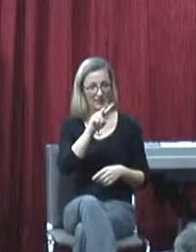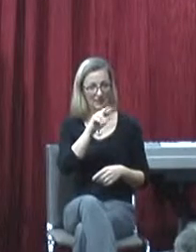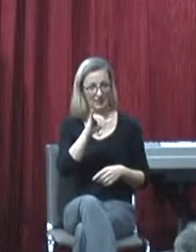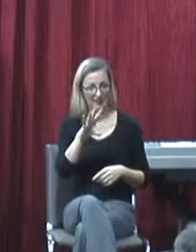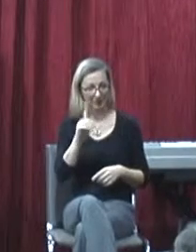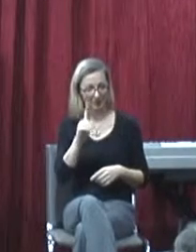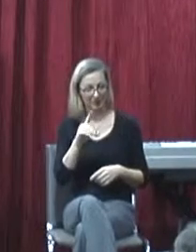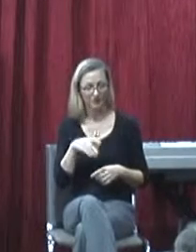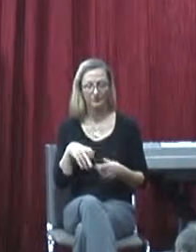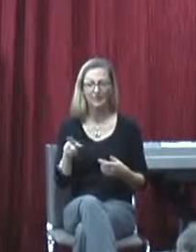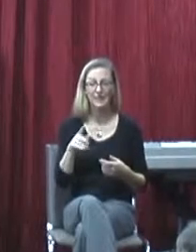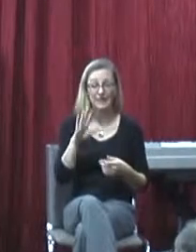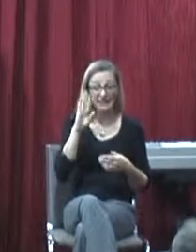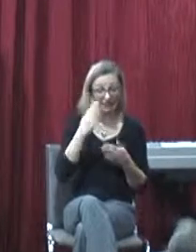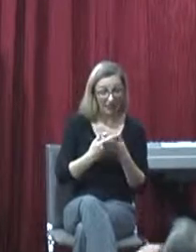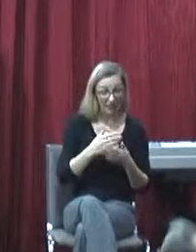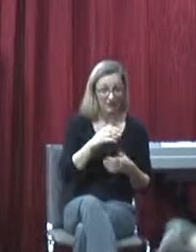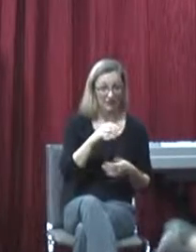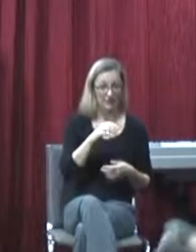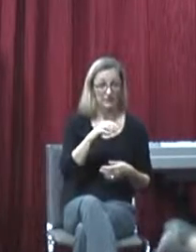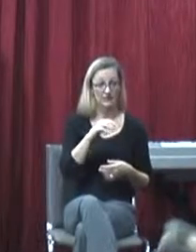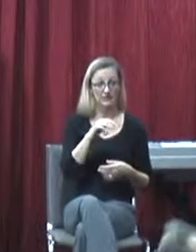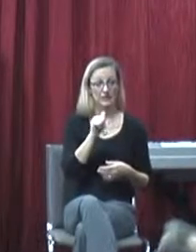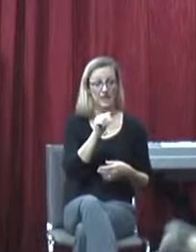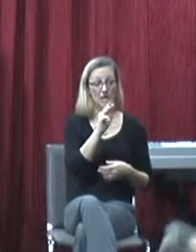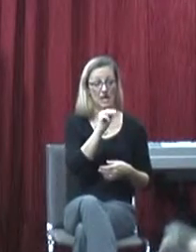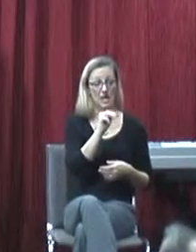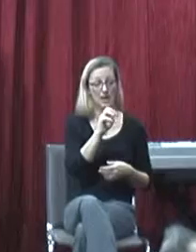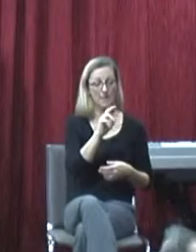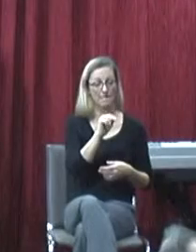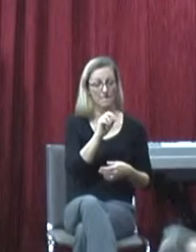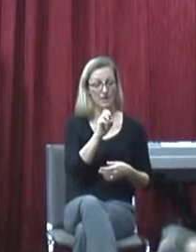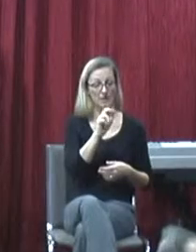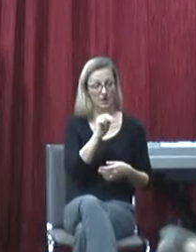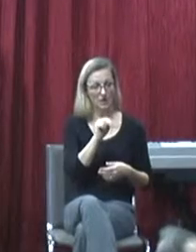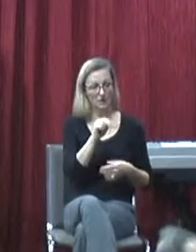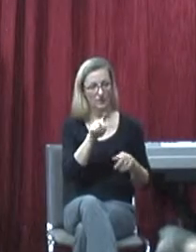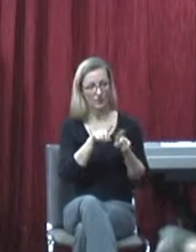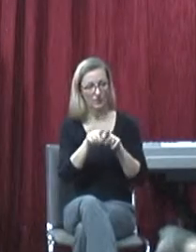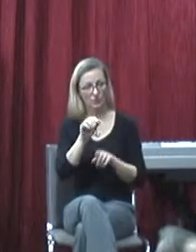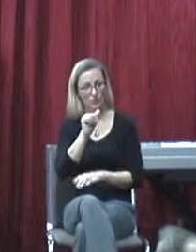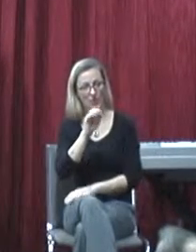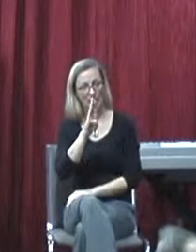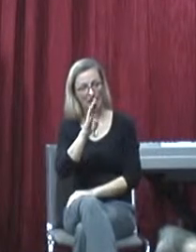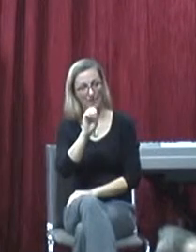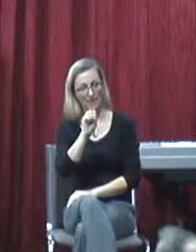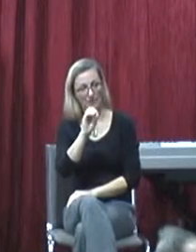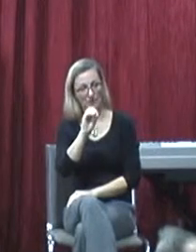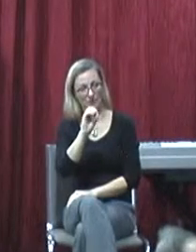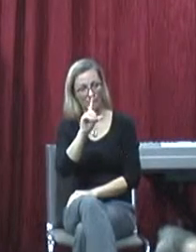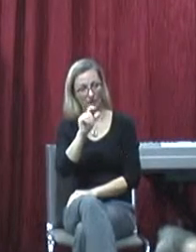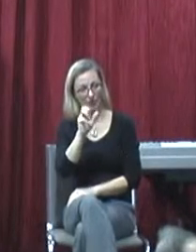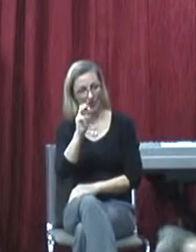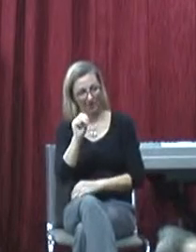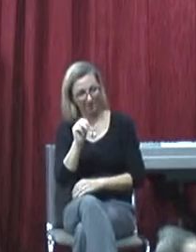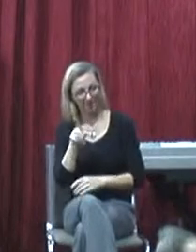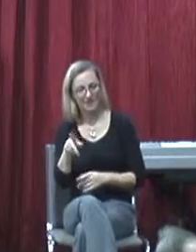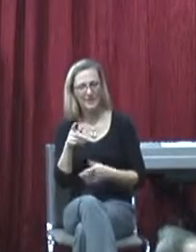and Absalom, Amnon raped his half-sister Tamar, and David failed to punish him at